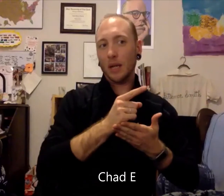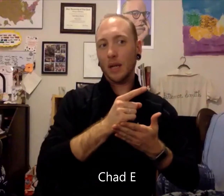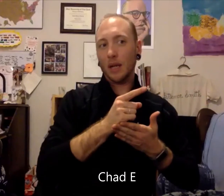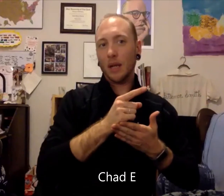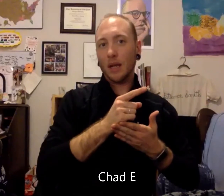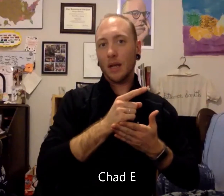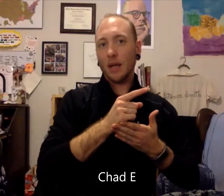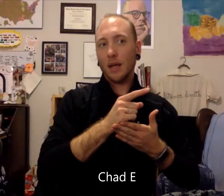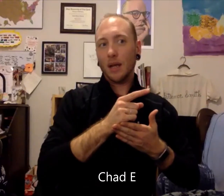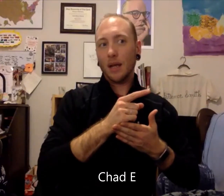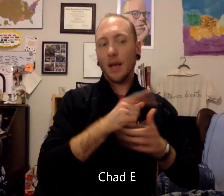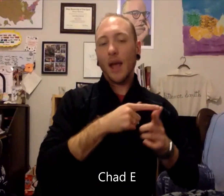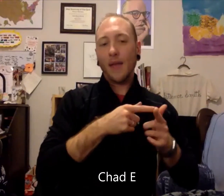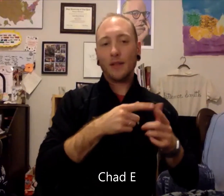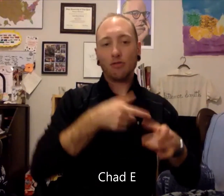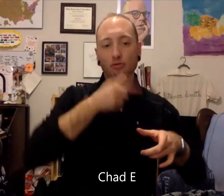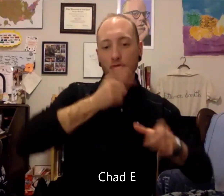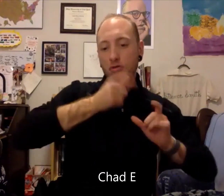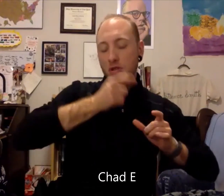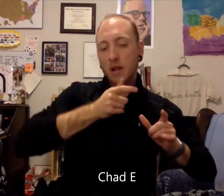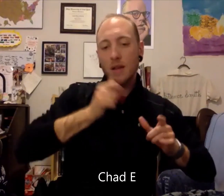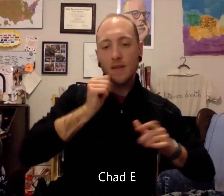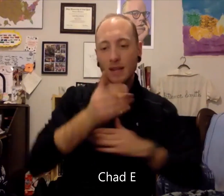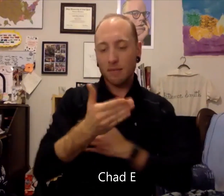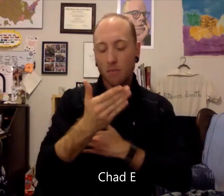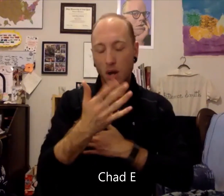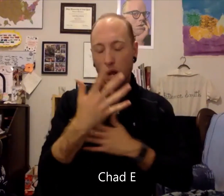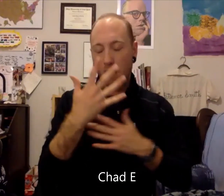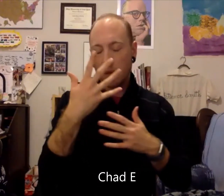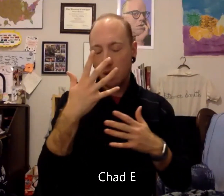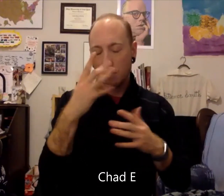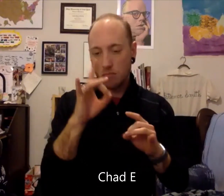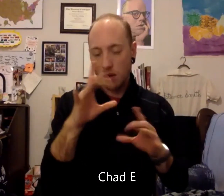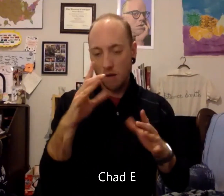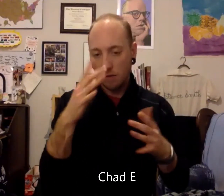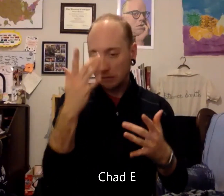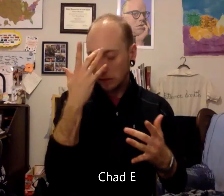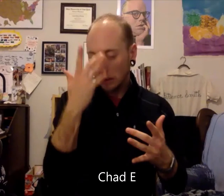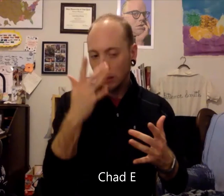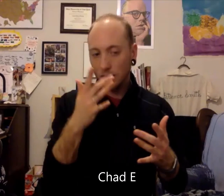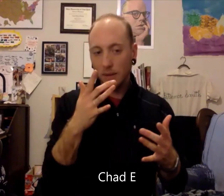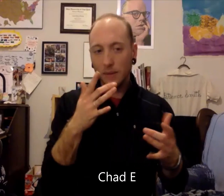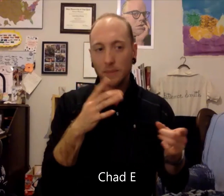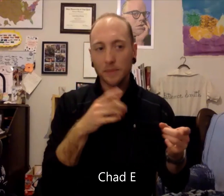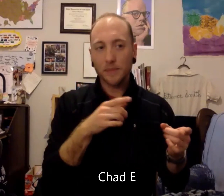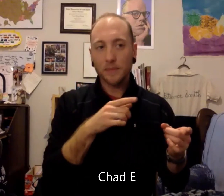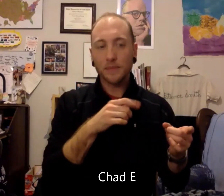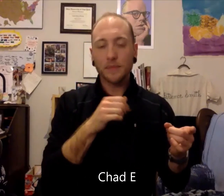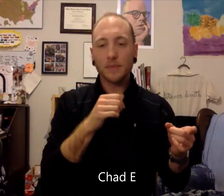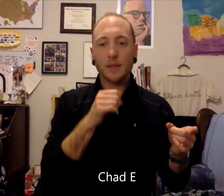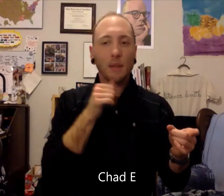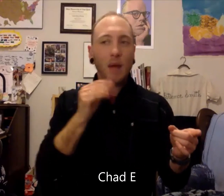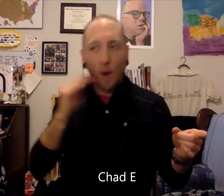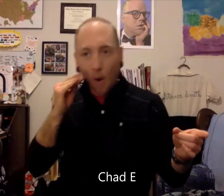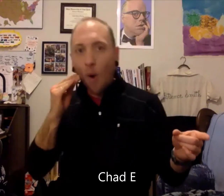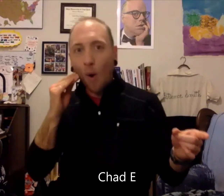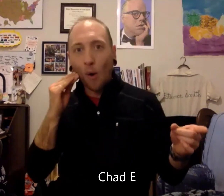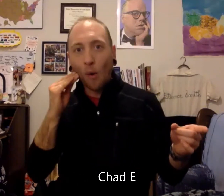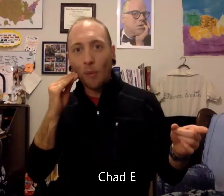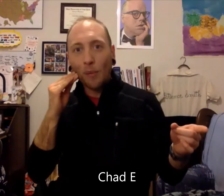on the floor. Instead of being home, I'm, still in Glenwood, and this is 1986, and we didn't have